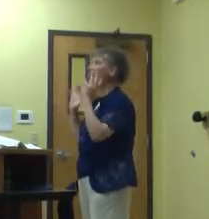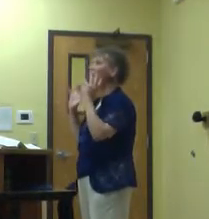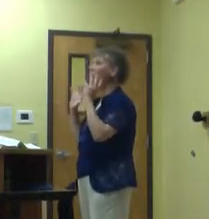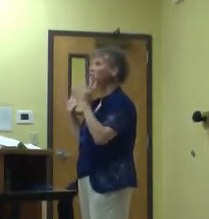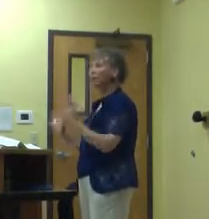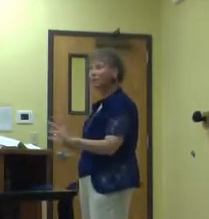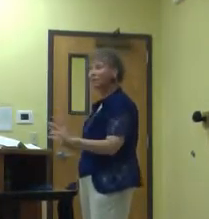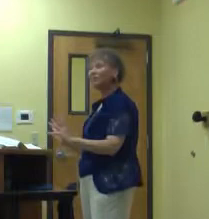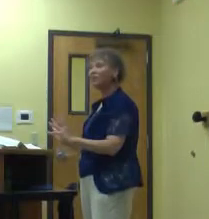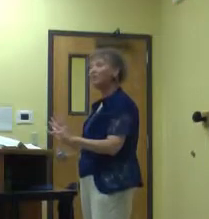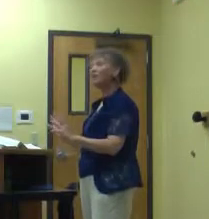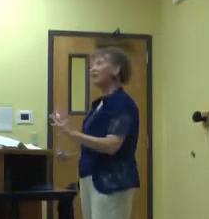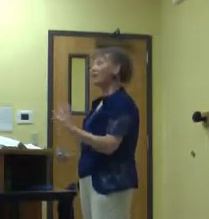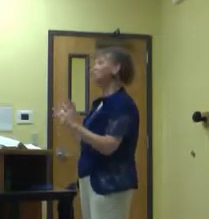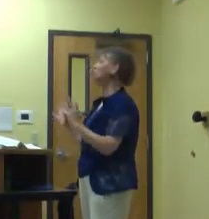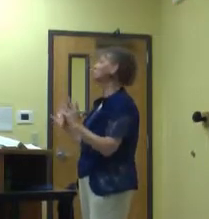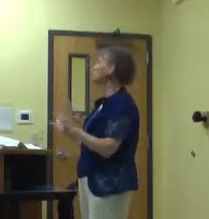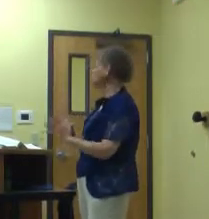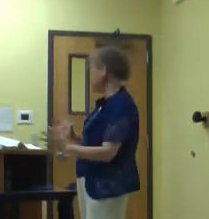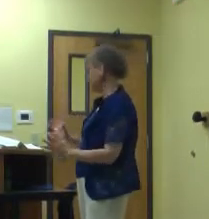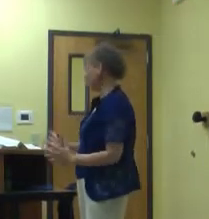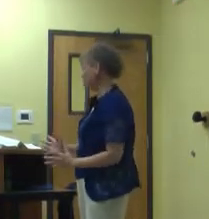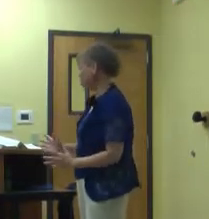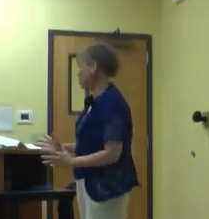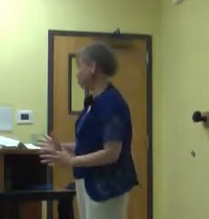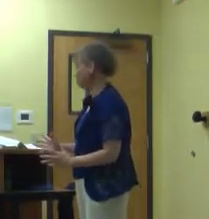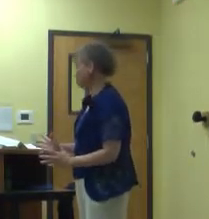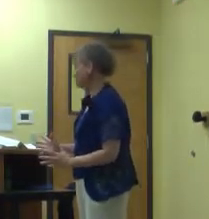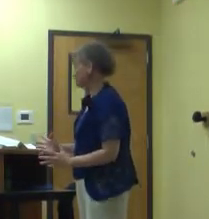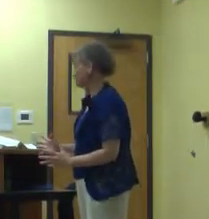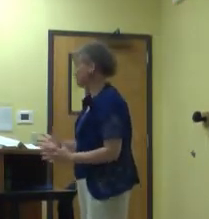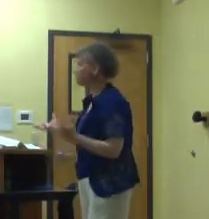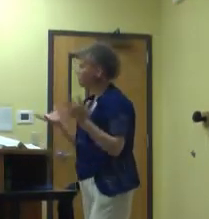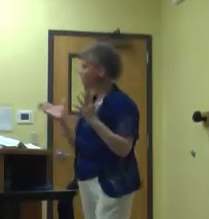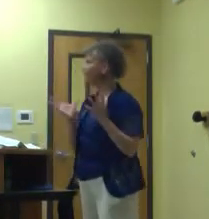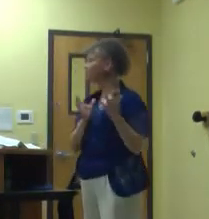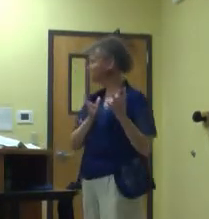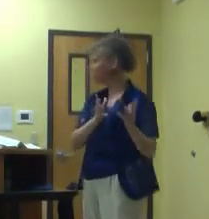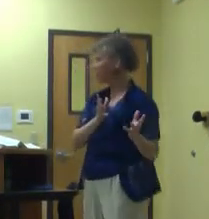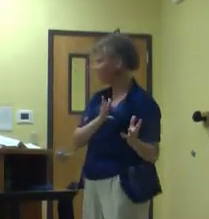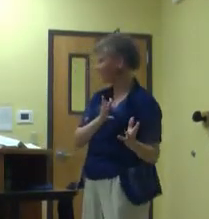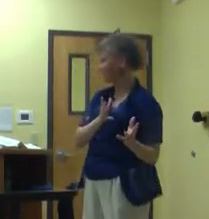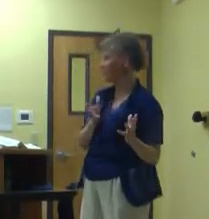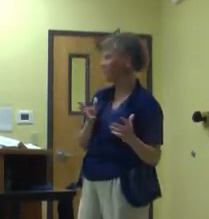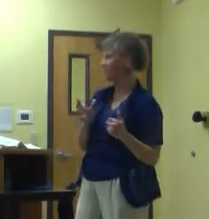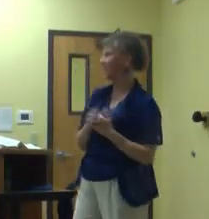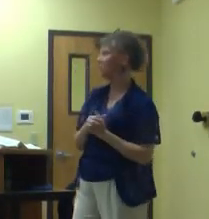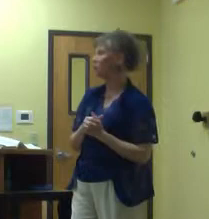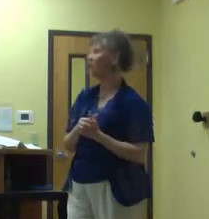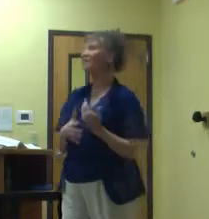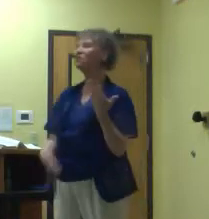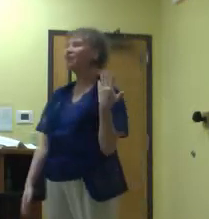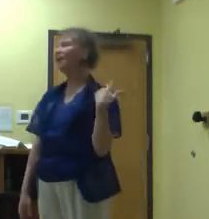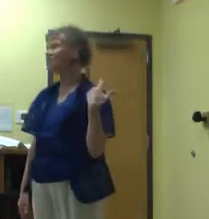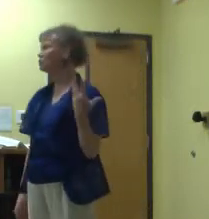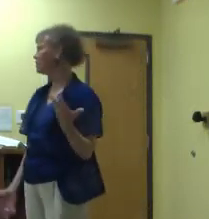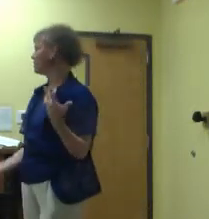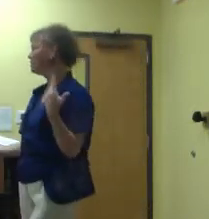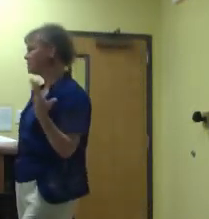more direct with their descriptions of people. They don't hedge about it like we sometimes do. Touch is an